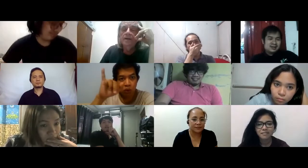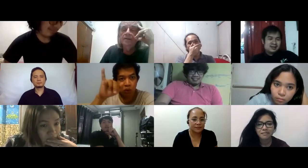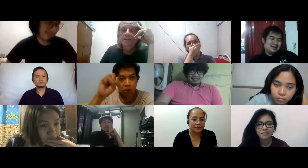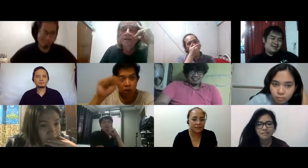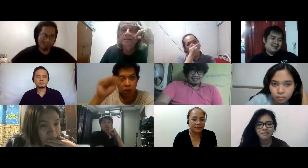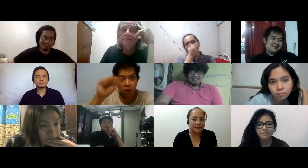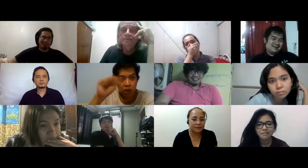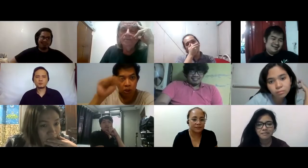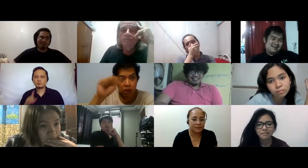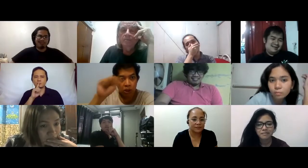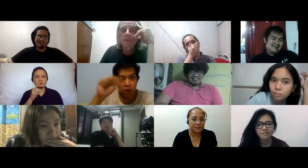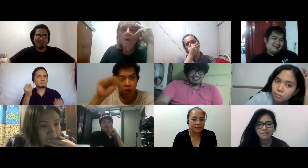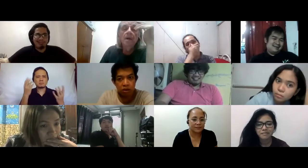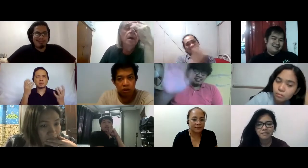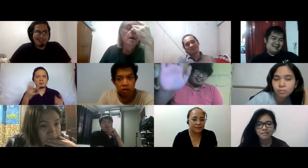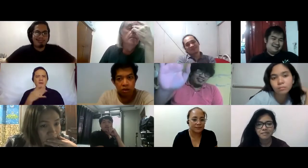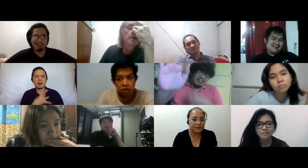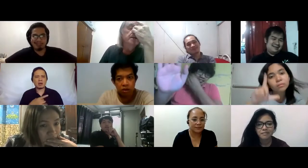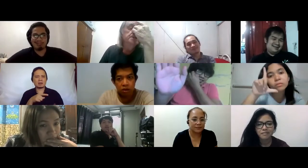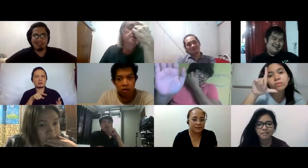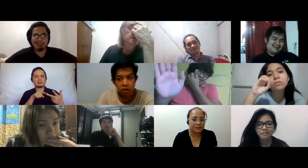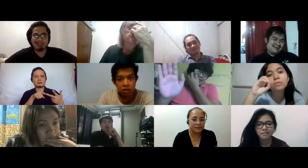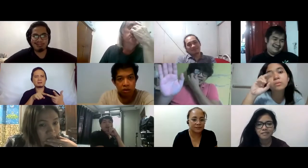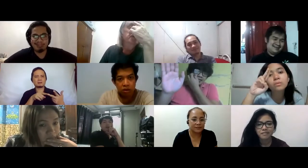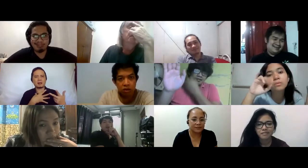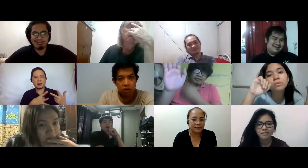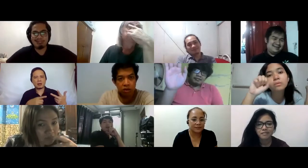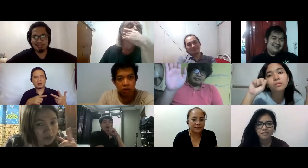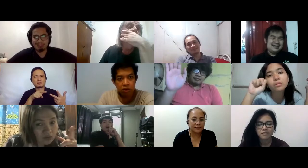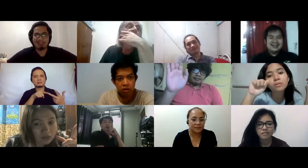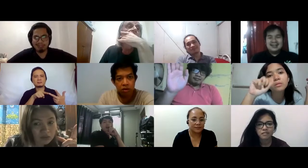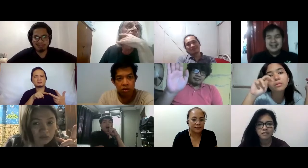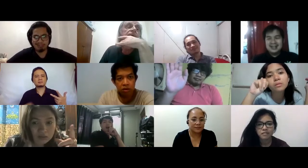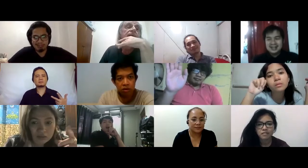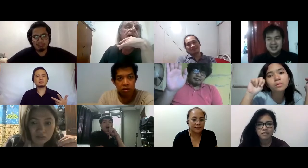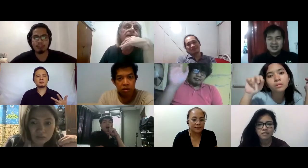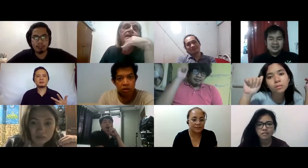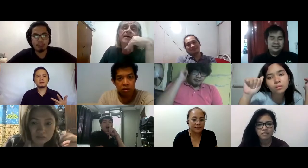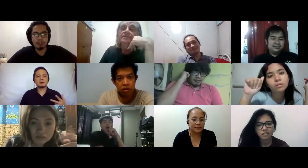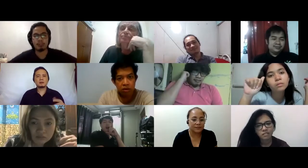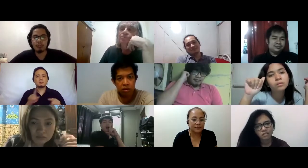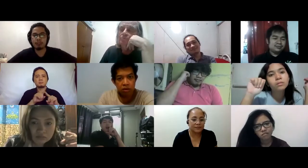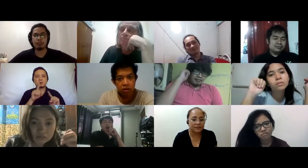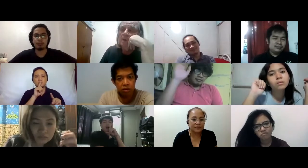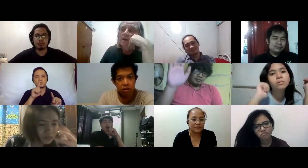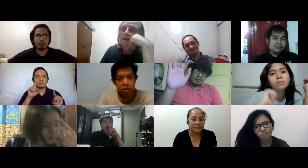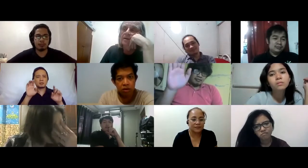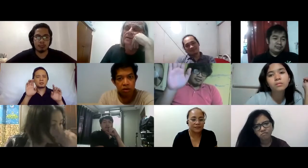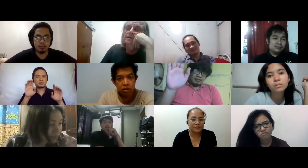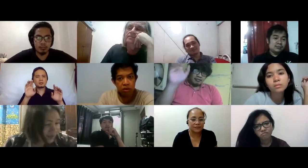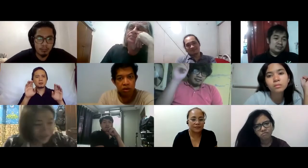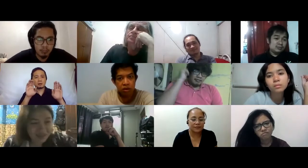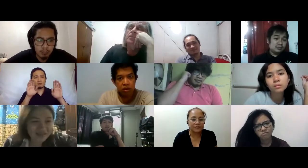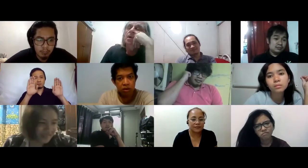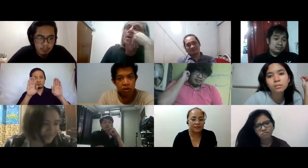Well liked, okay. But it's pretty amazing when you look at Gallaudet